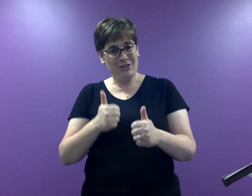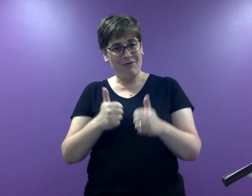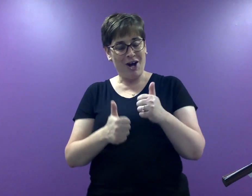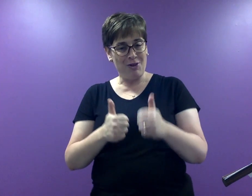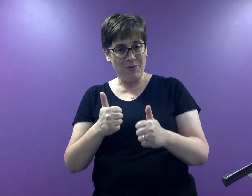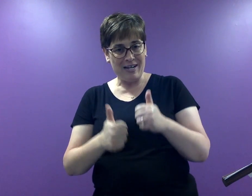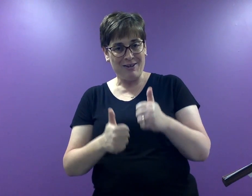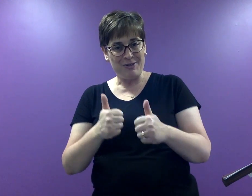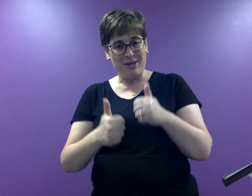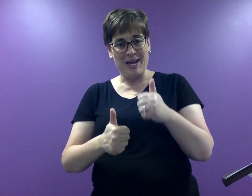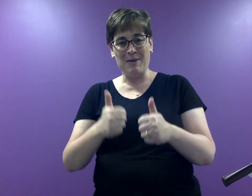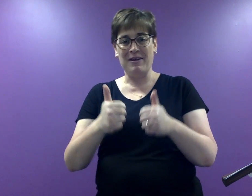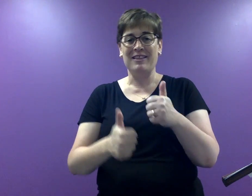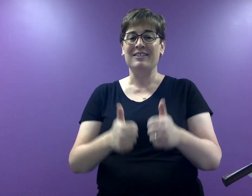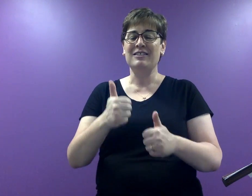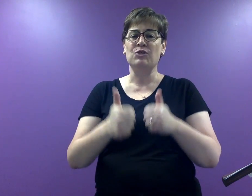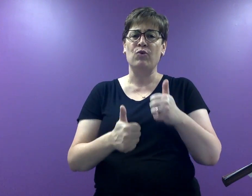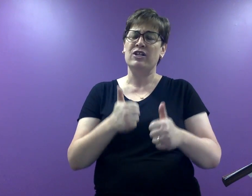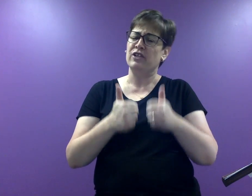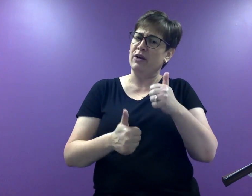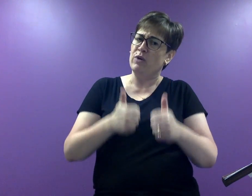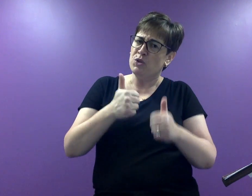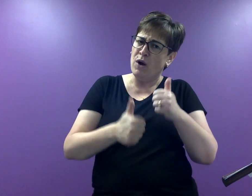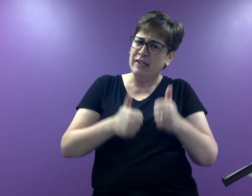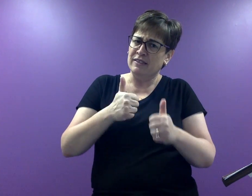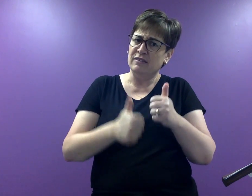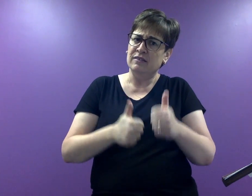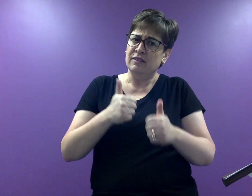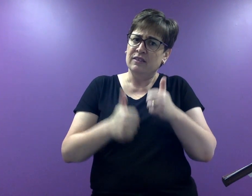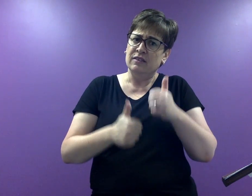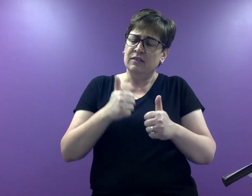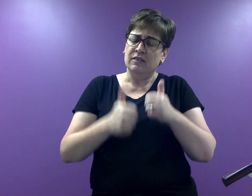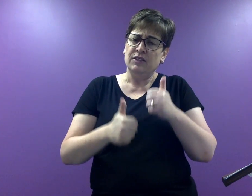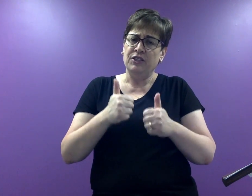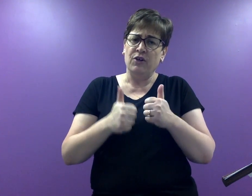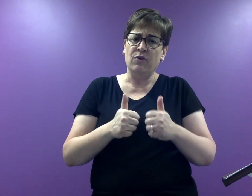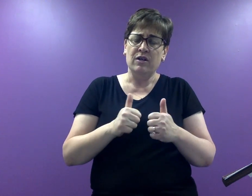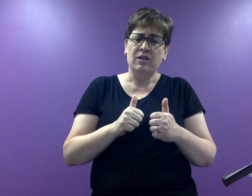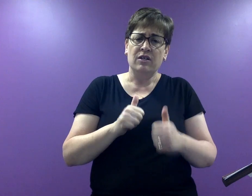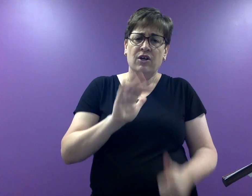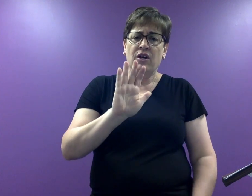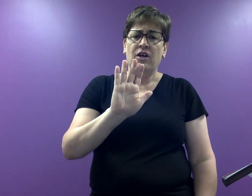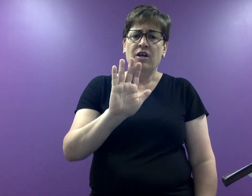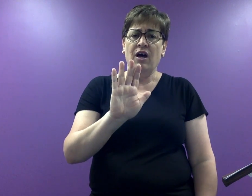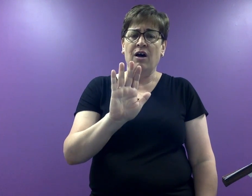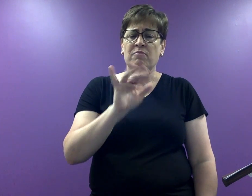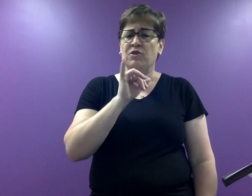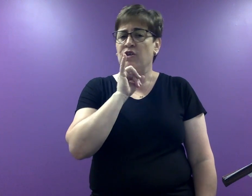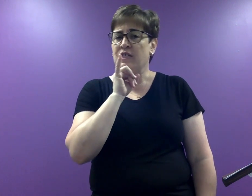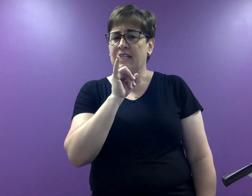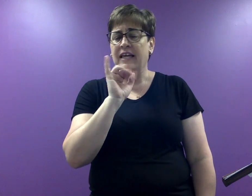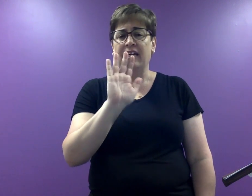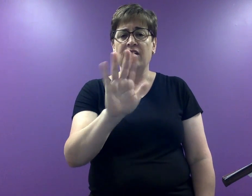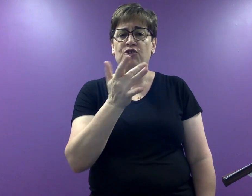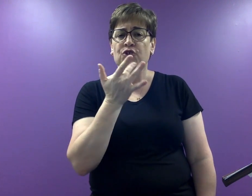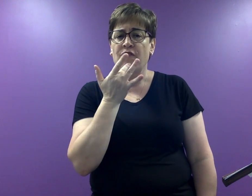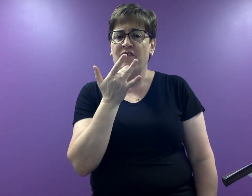for Halloween. I'll show you that in a minute. This is which like which one? You know, you can say like, is your